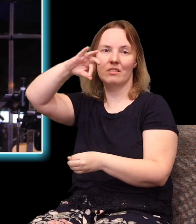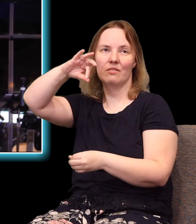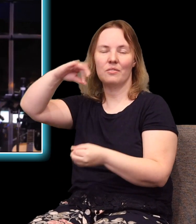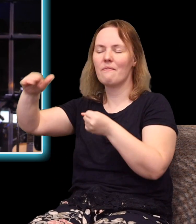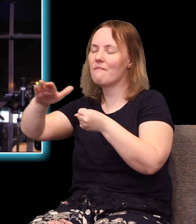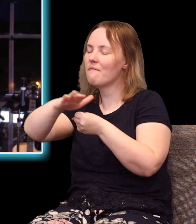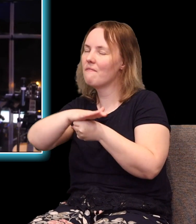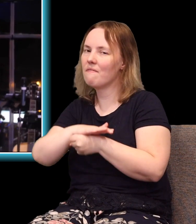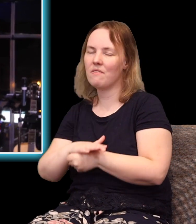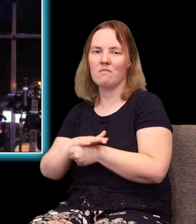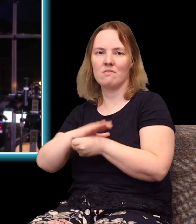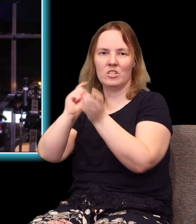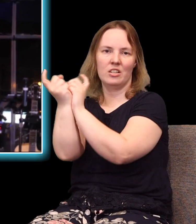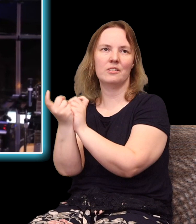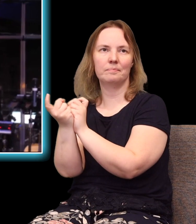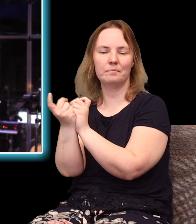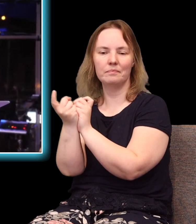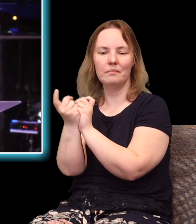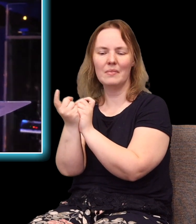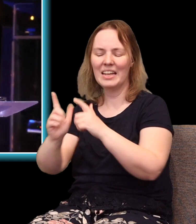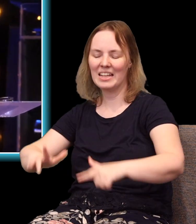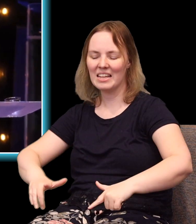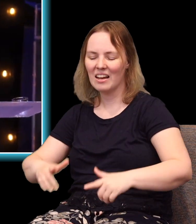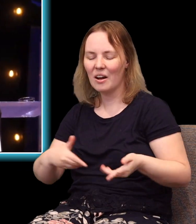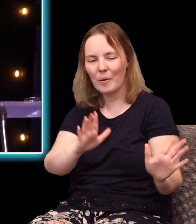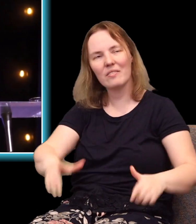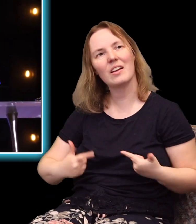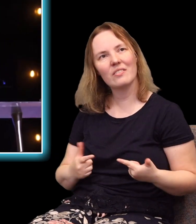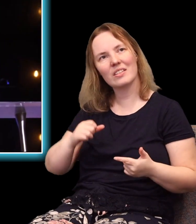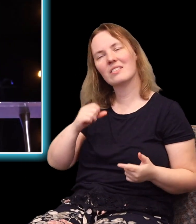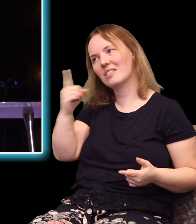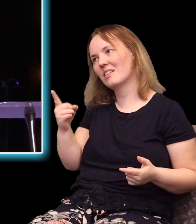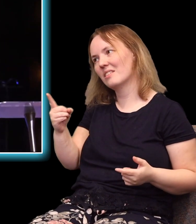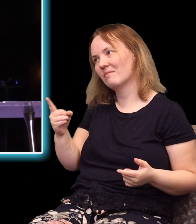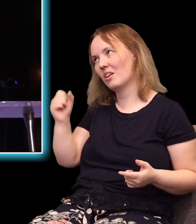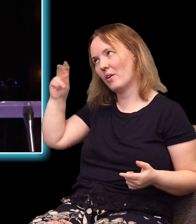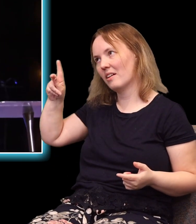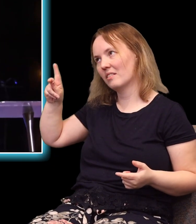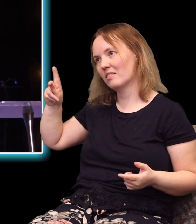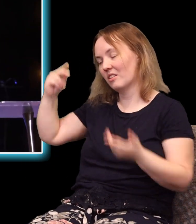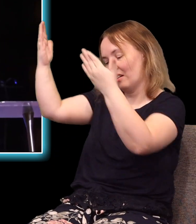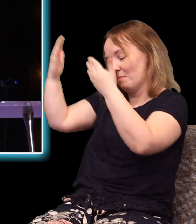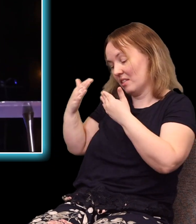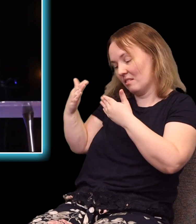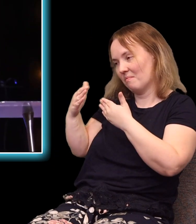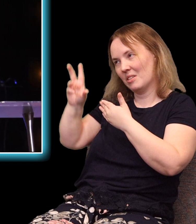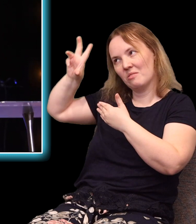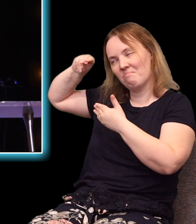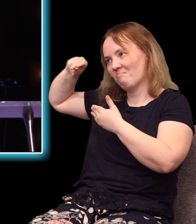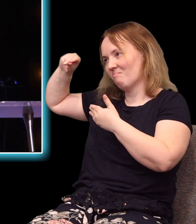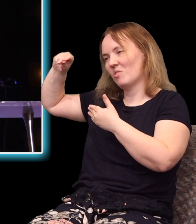for the full treatment. Because again, going back to lifestyle, you know what lifestyle does? Lifestyle says, okay, Lord, you can come this close, but no